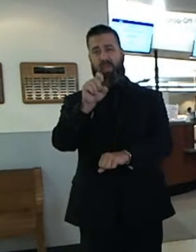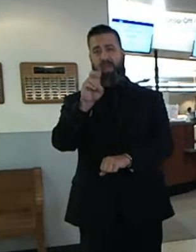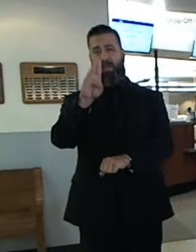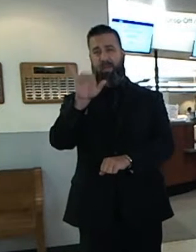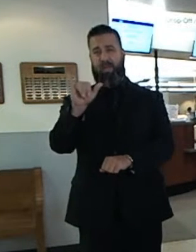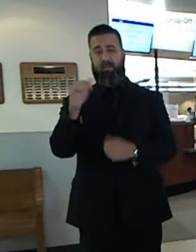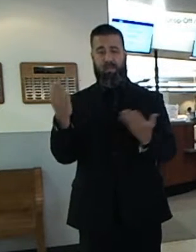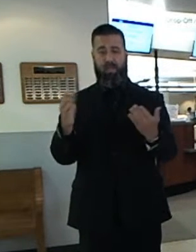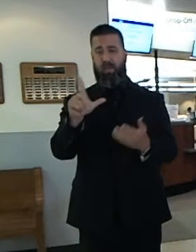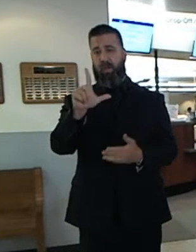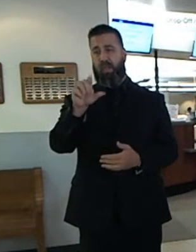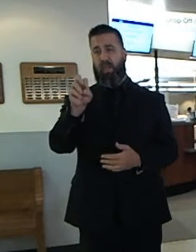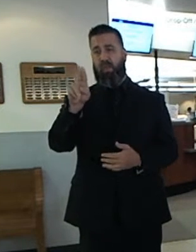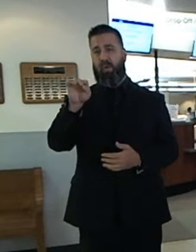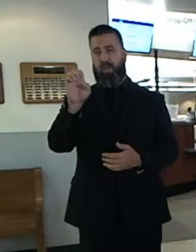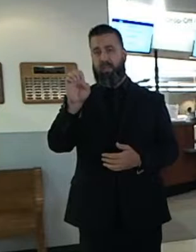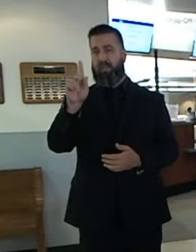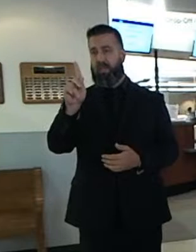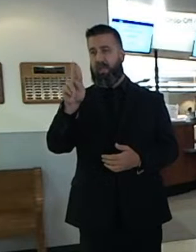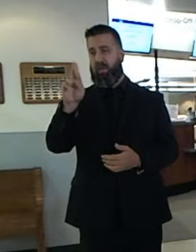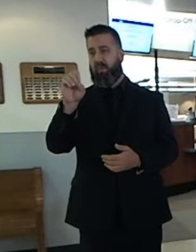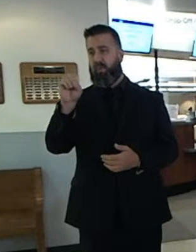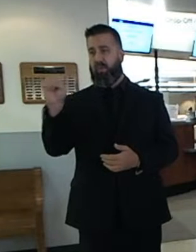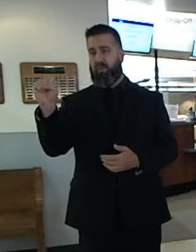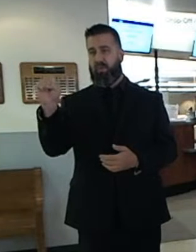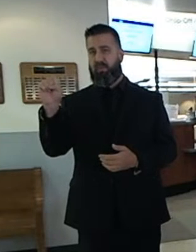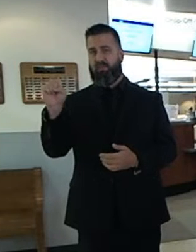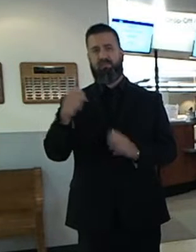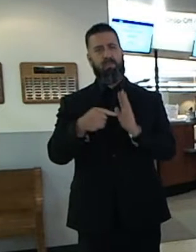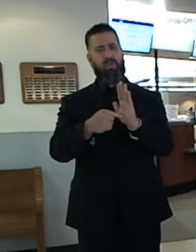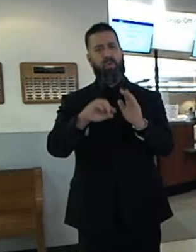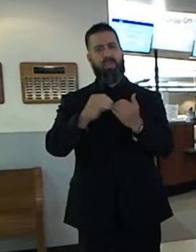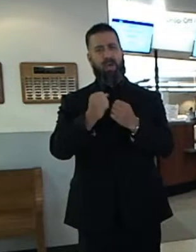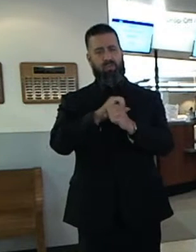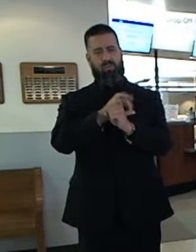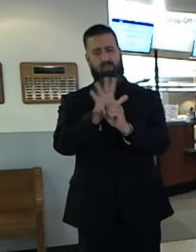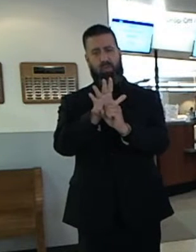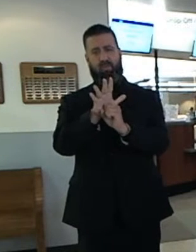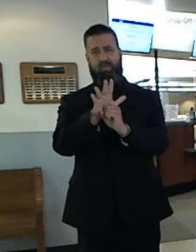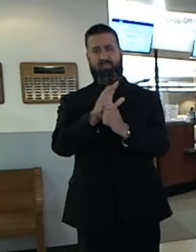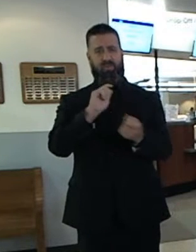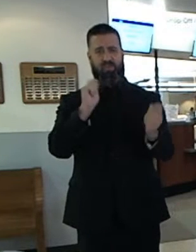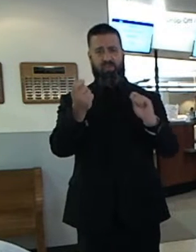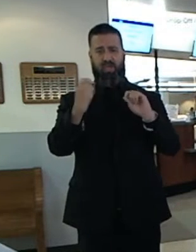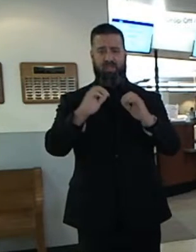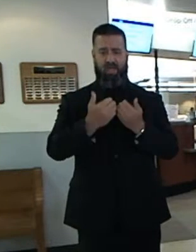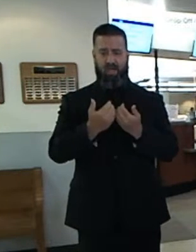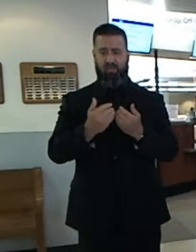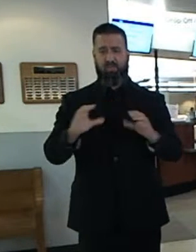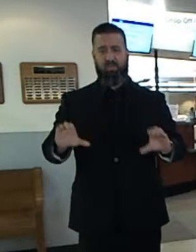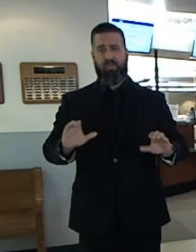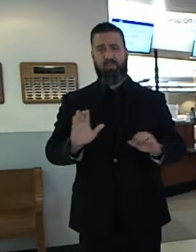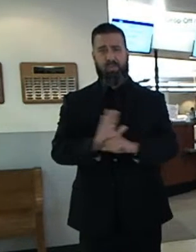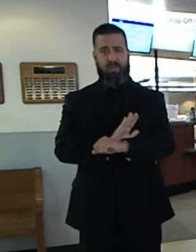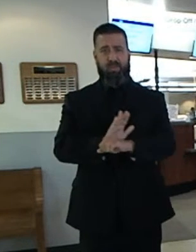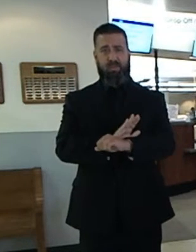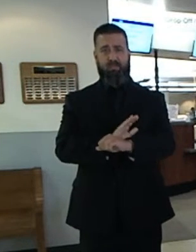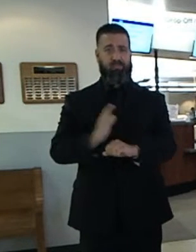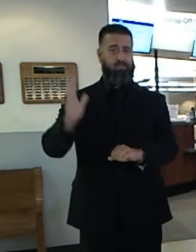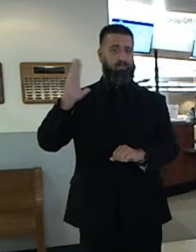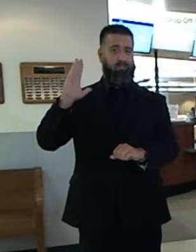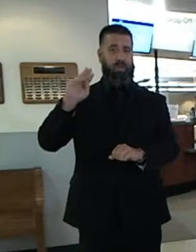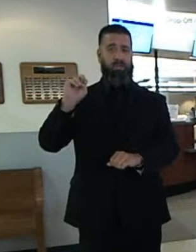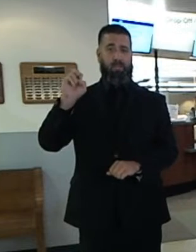building to highlight how this pandemic has changed the way that we do business. When COVID-19 hit our region in